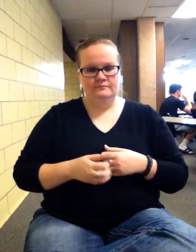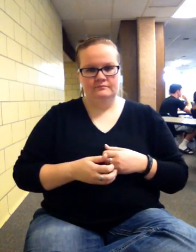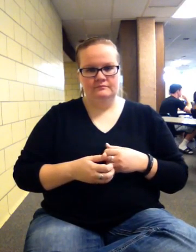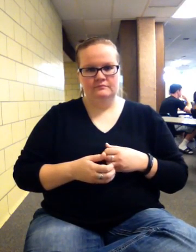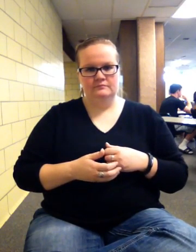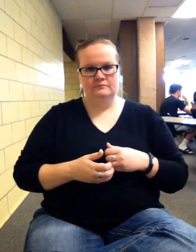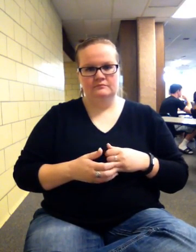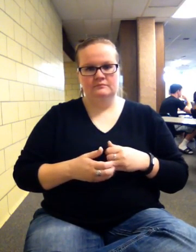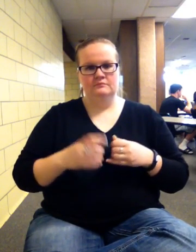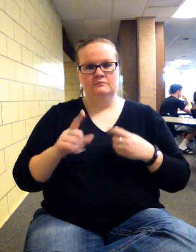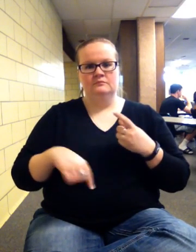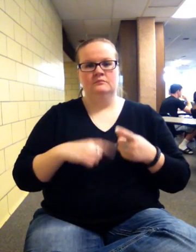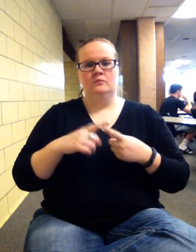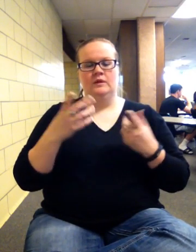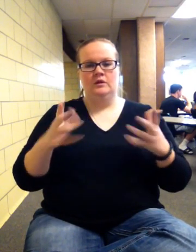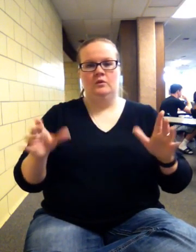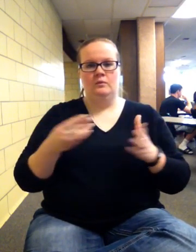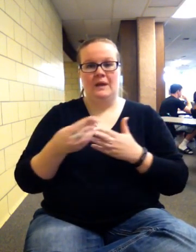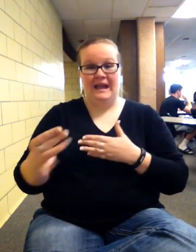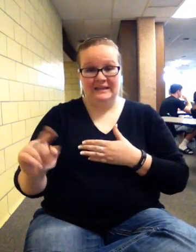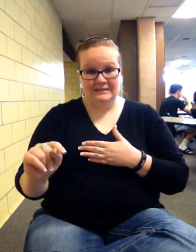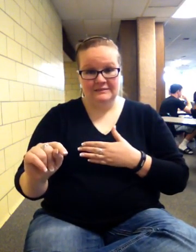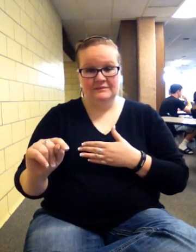Once we buy it and put it in place, it would last for eight years.